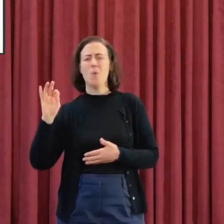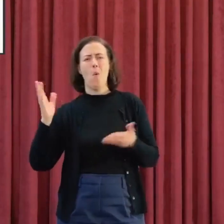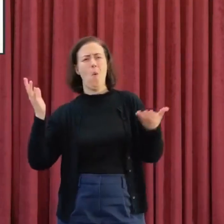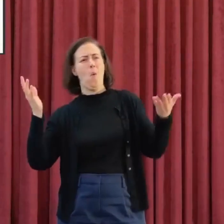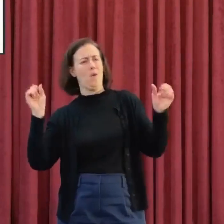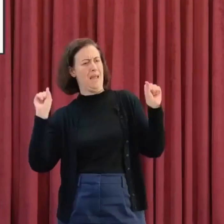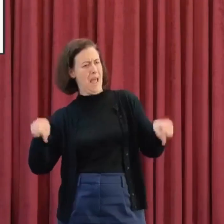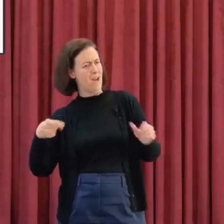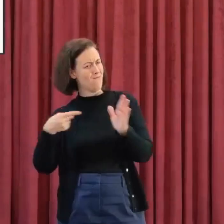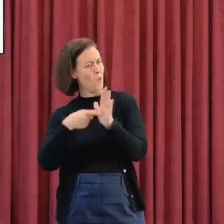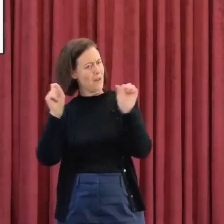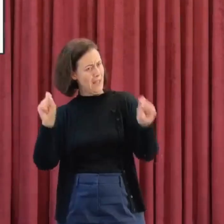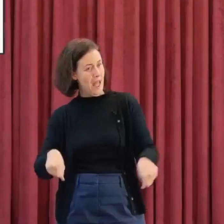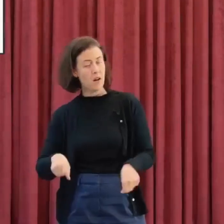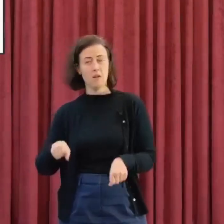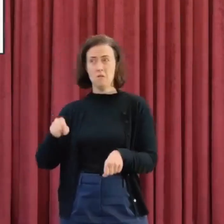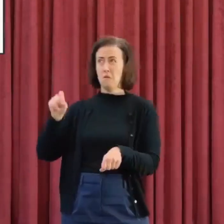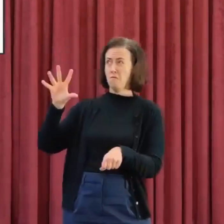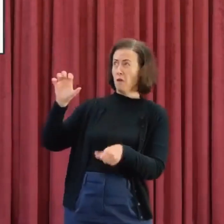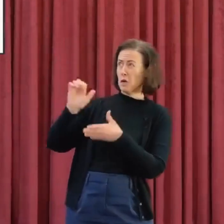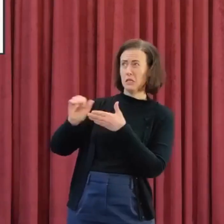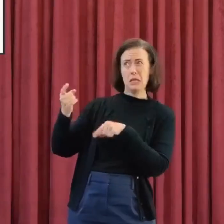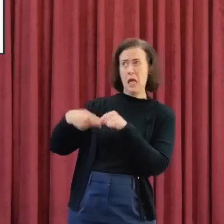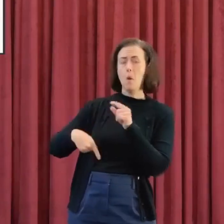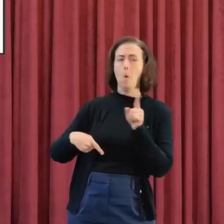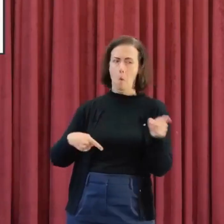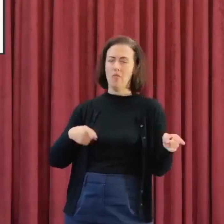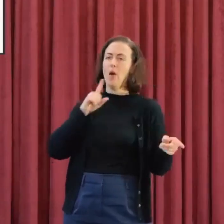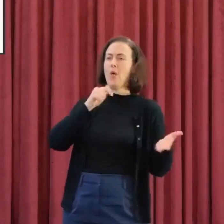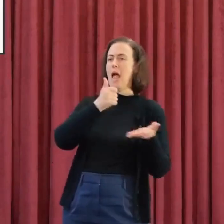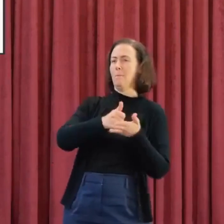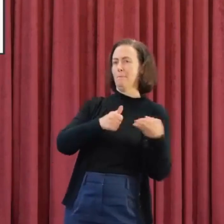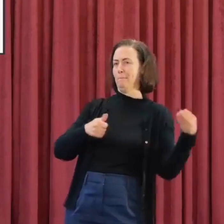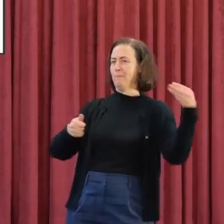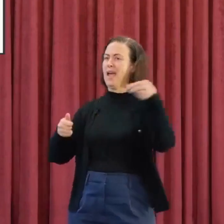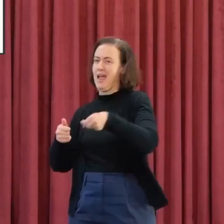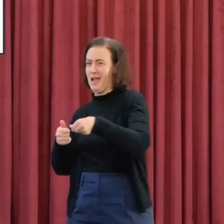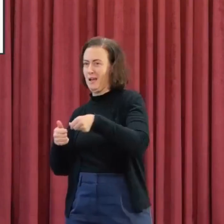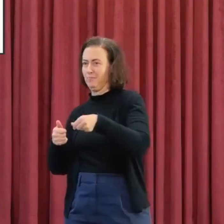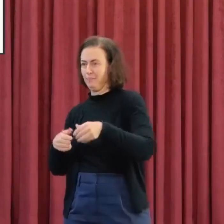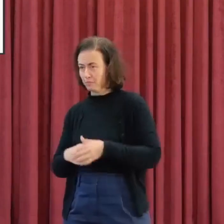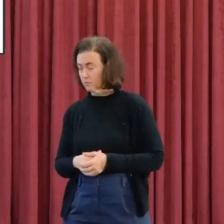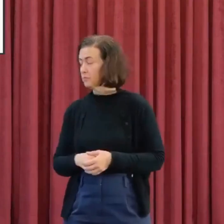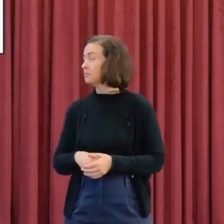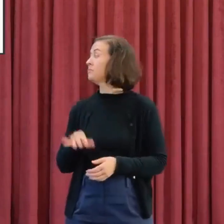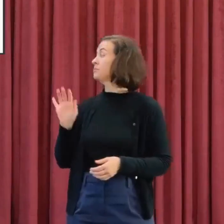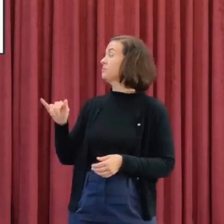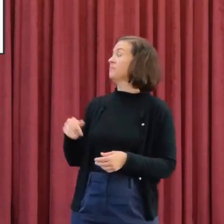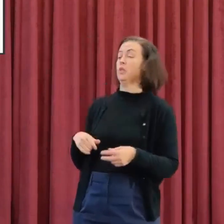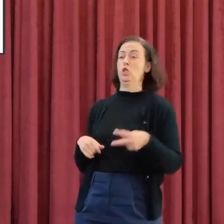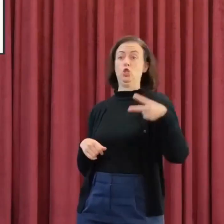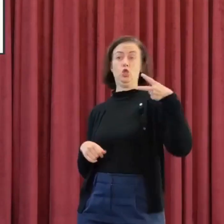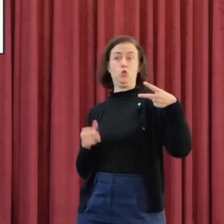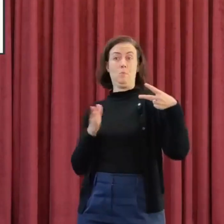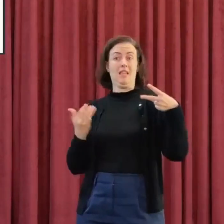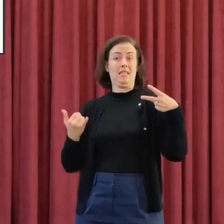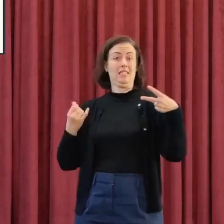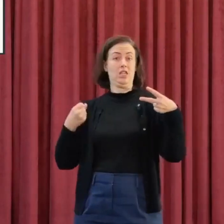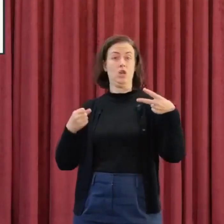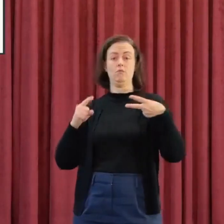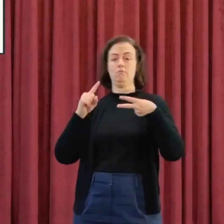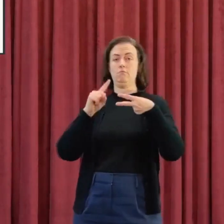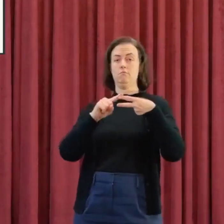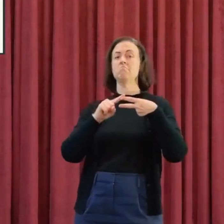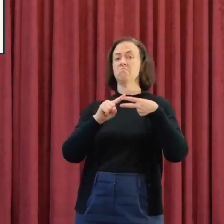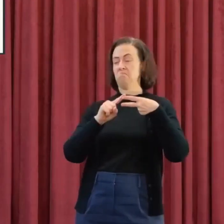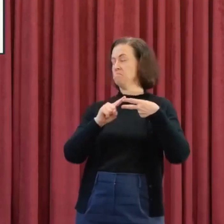the $0 monthly premium plan for this year, I said there are 2. So one is called Wellcare